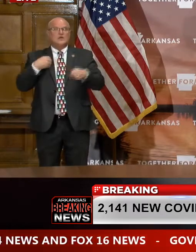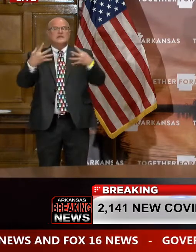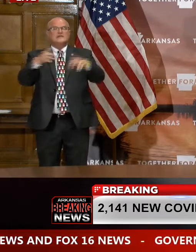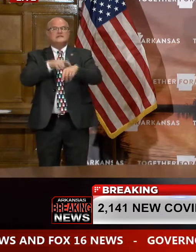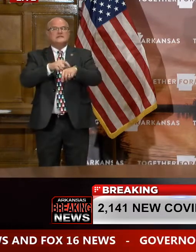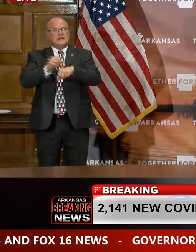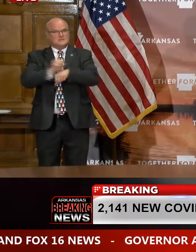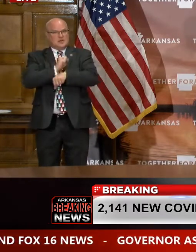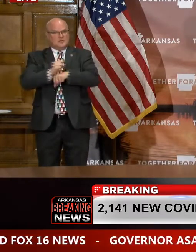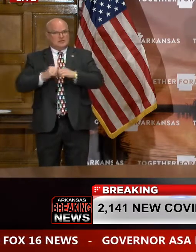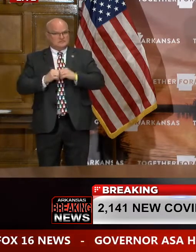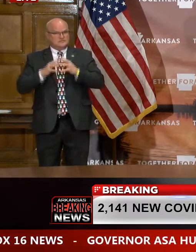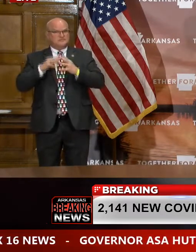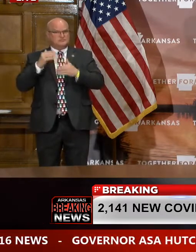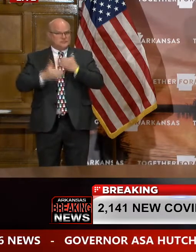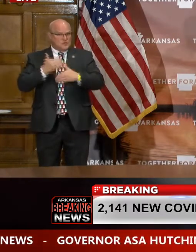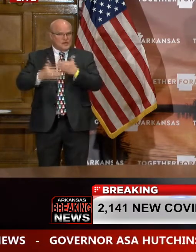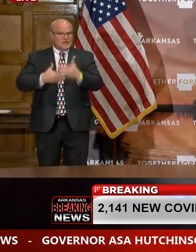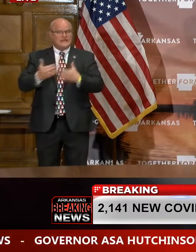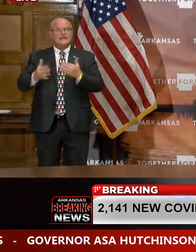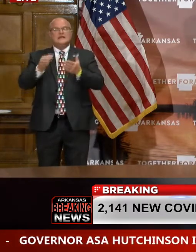to operate. That